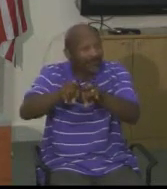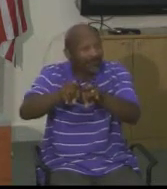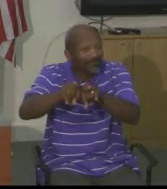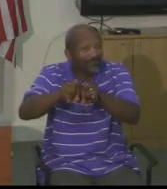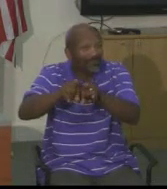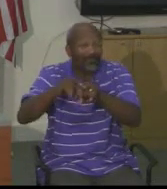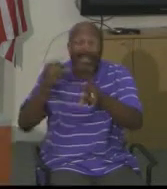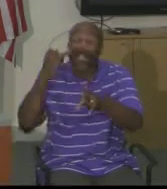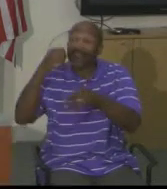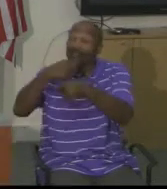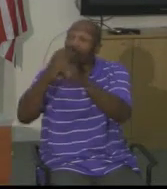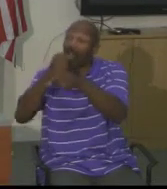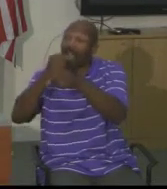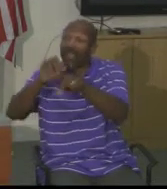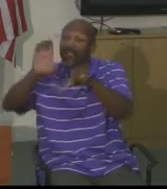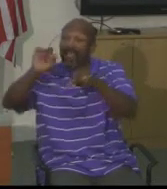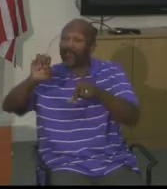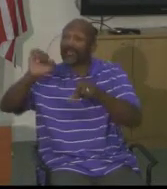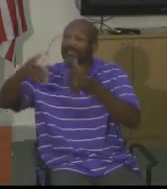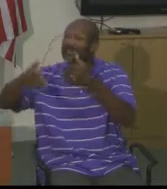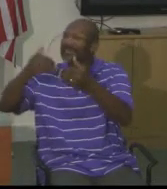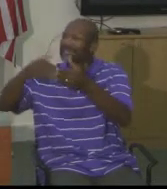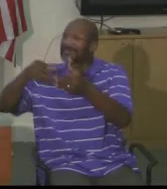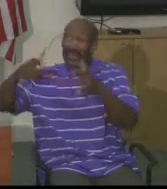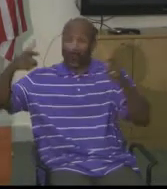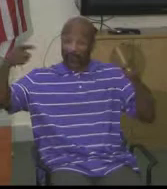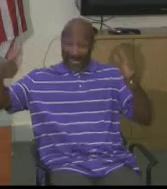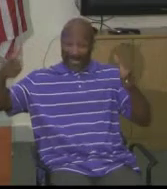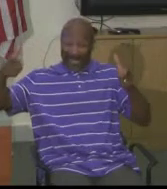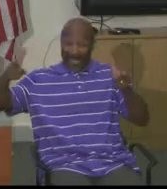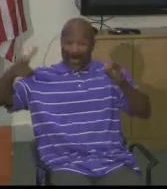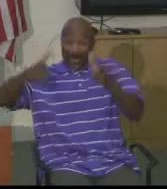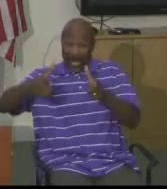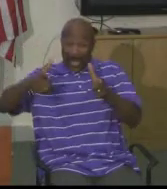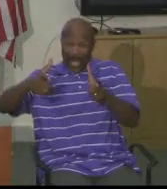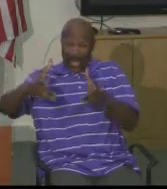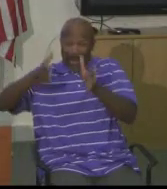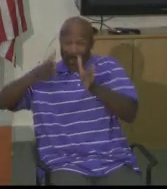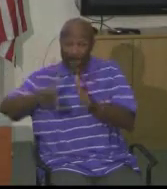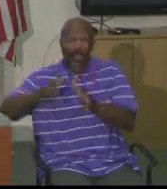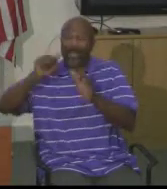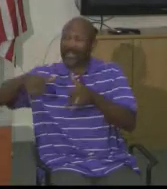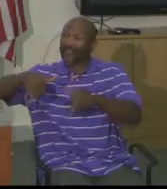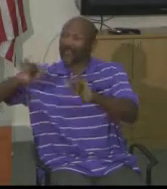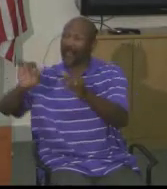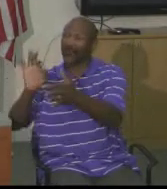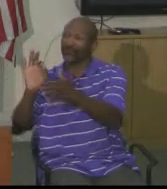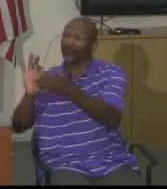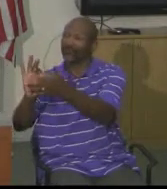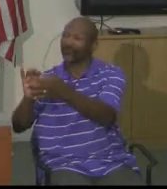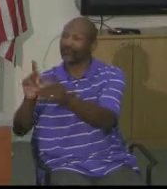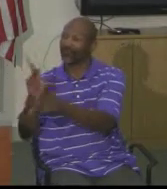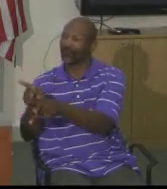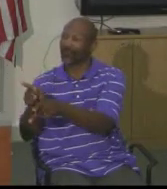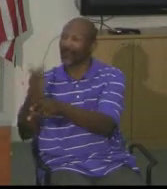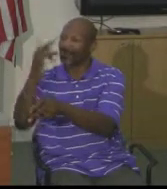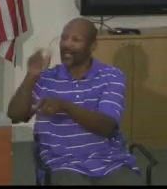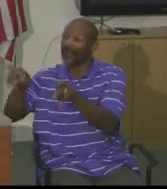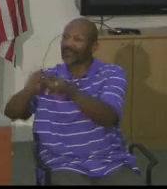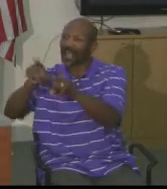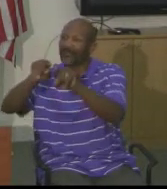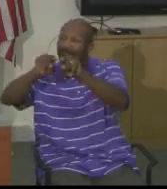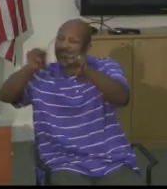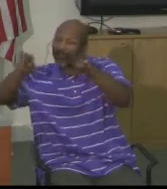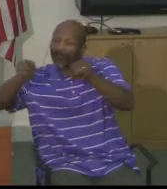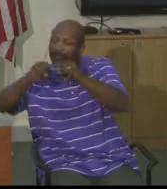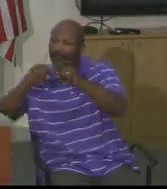is correct, you should be able to put this even in a chassis where an AT motherboard was, because it defines the